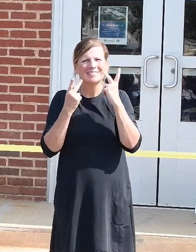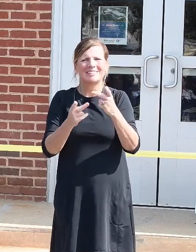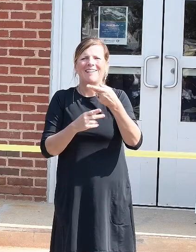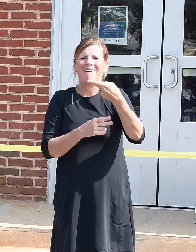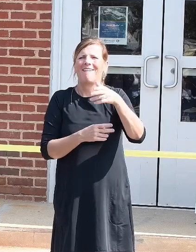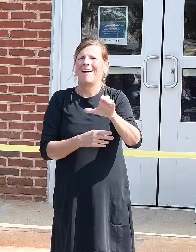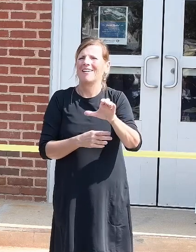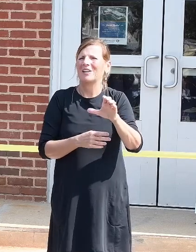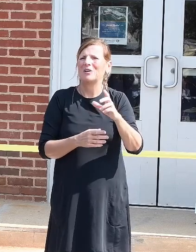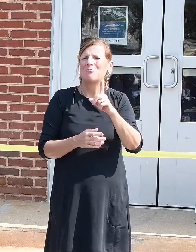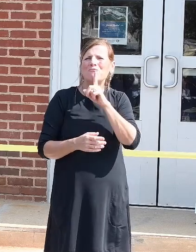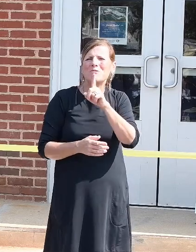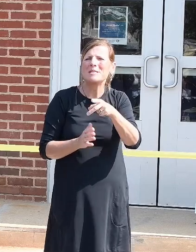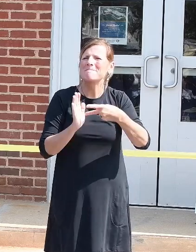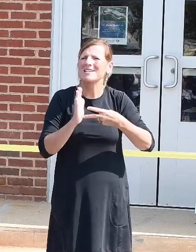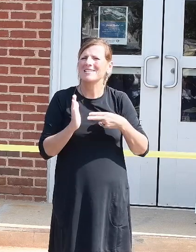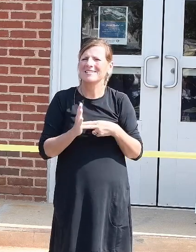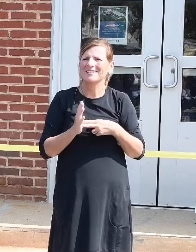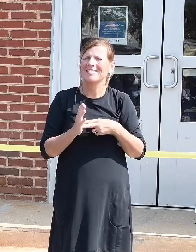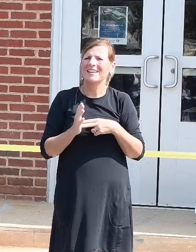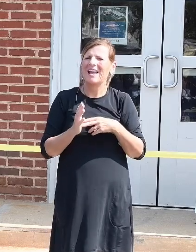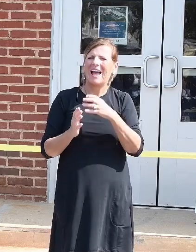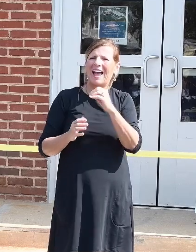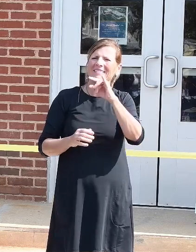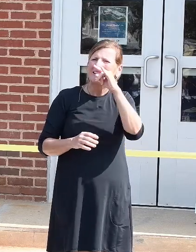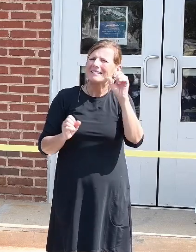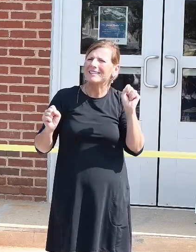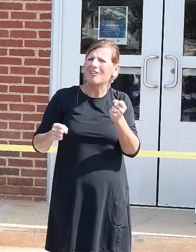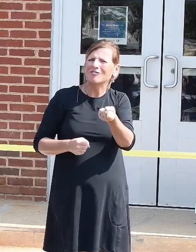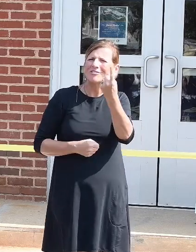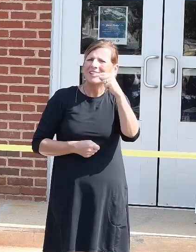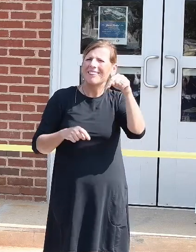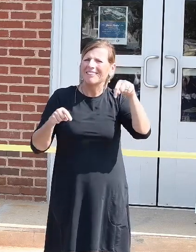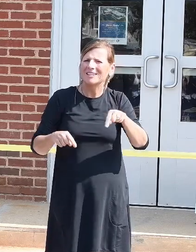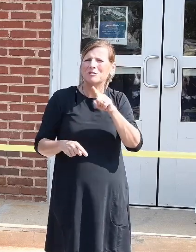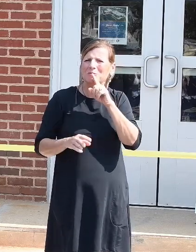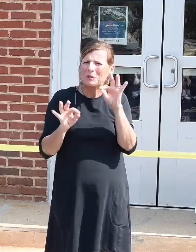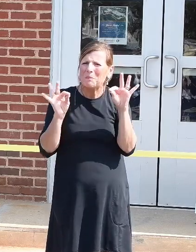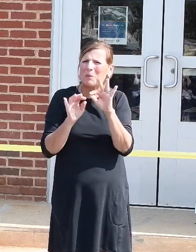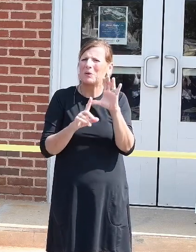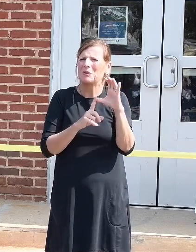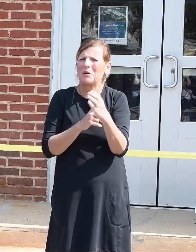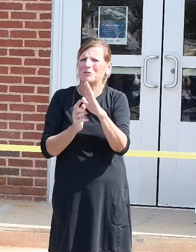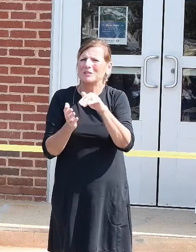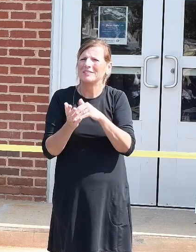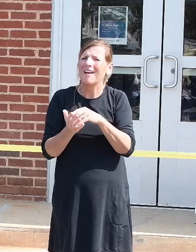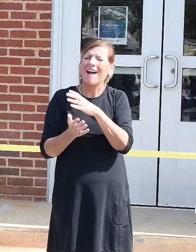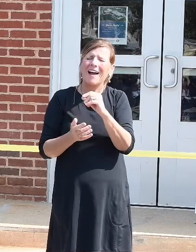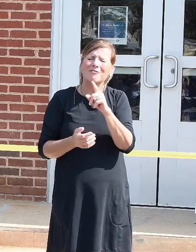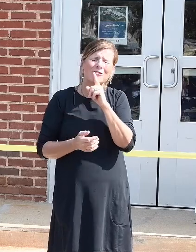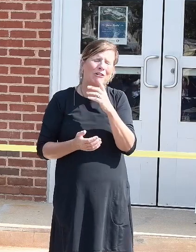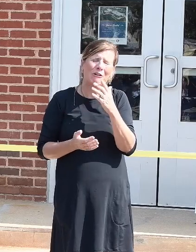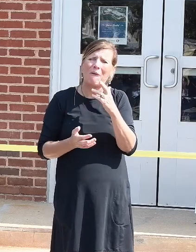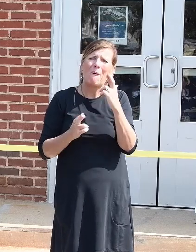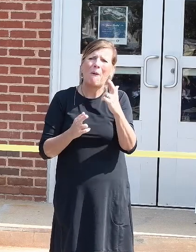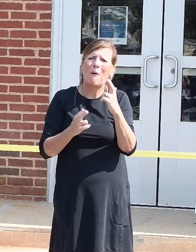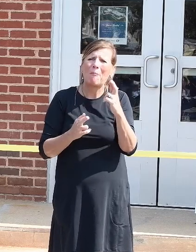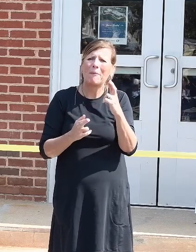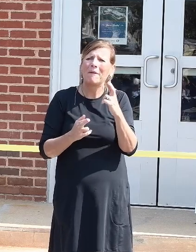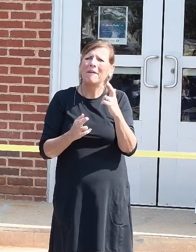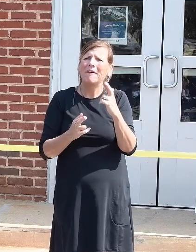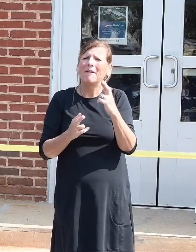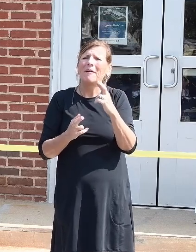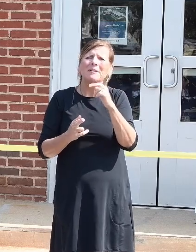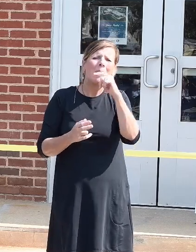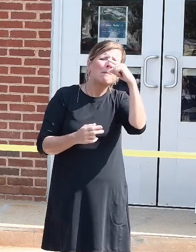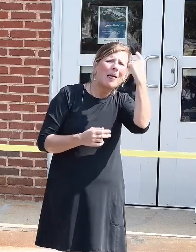and understand that this is a very important cultural center, and I hope that they will take advantage, not only by blacks,